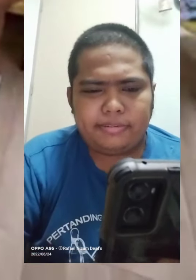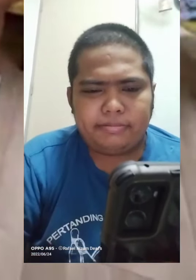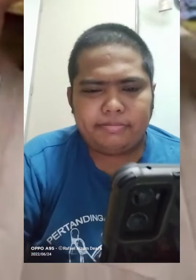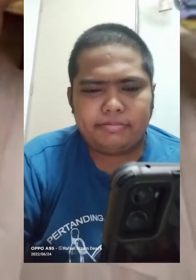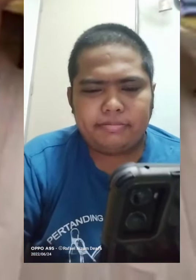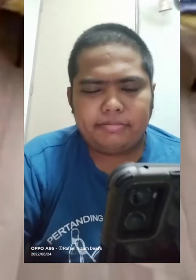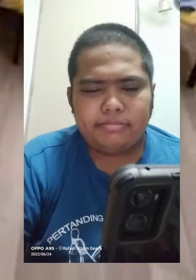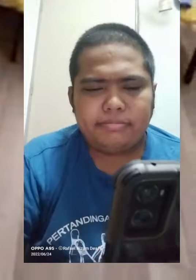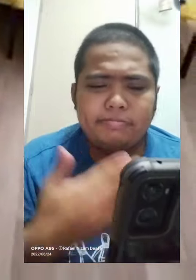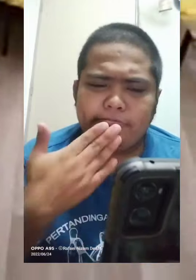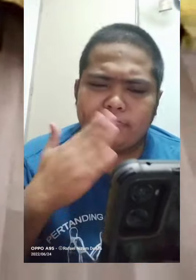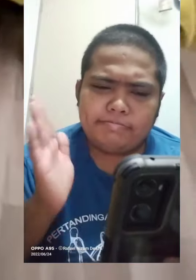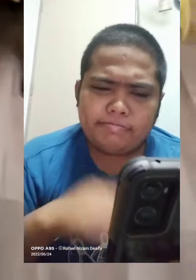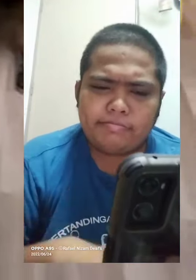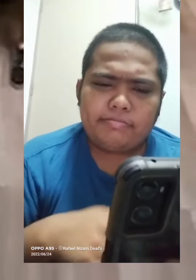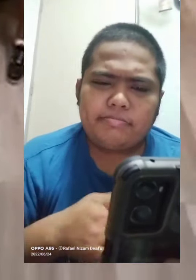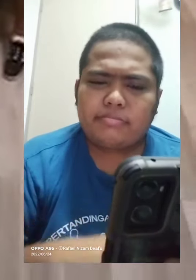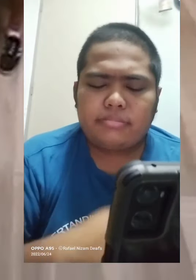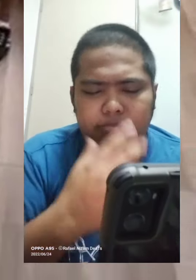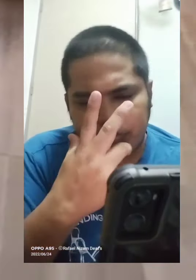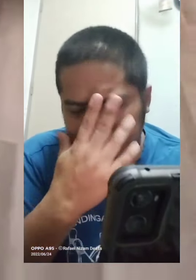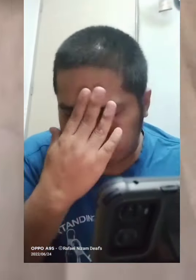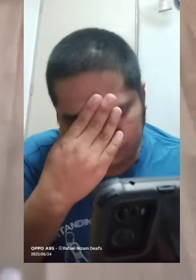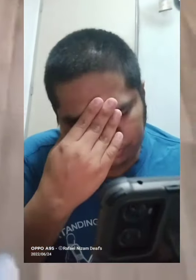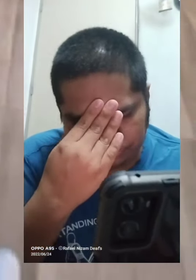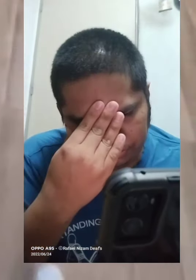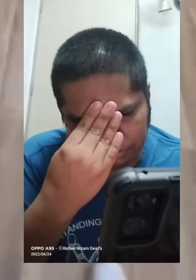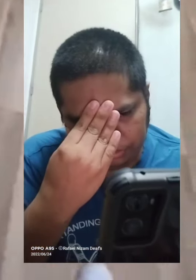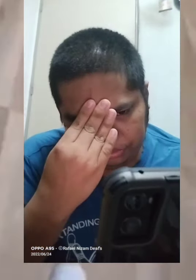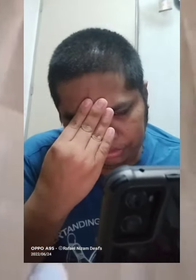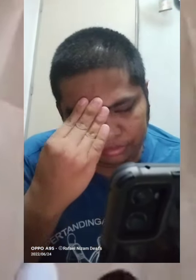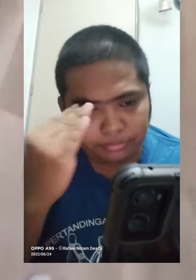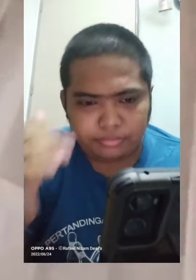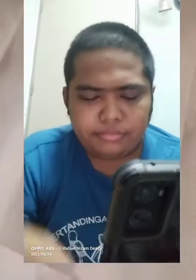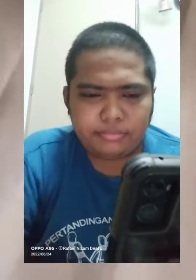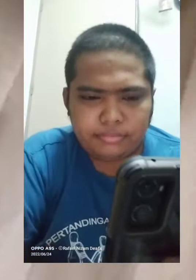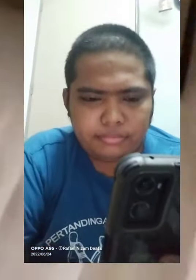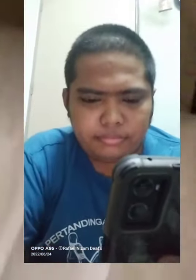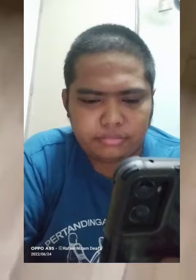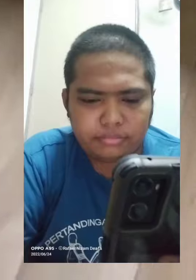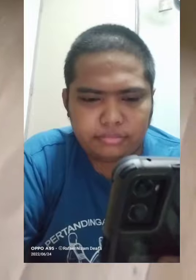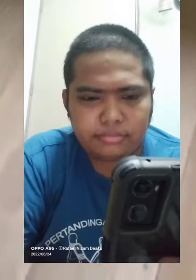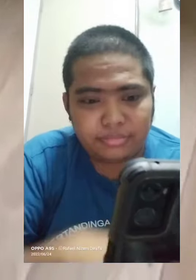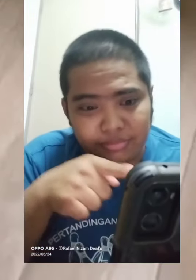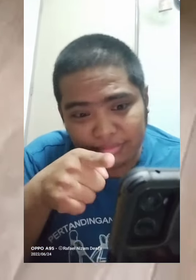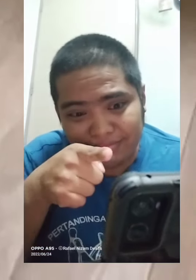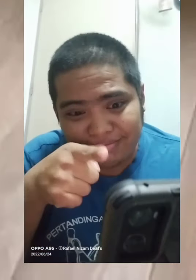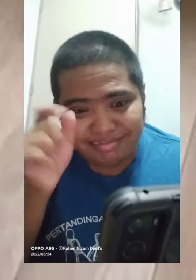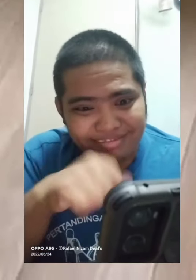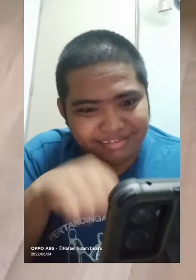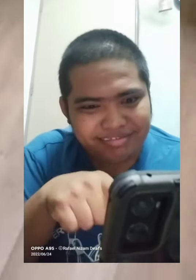So okay, I'll give you one last chance to be honest. To be honest about what? Explain us why your friend is in our room.